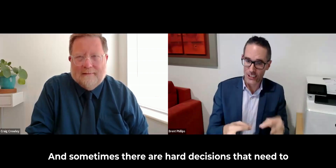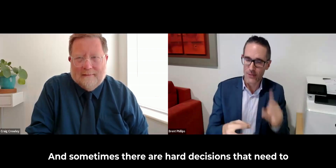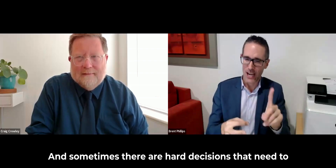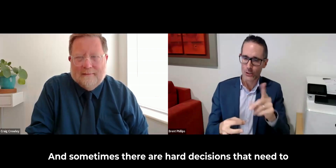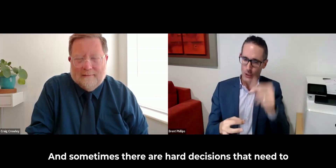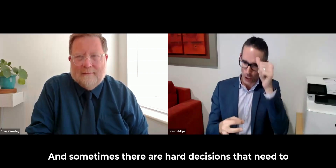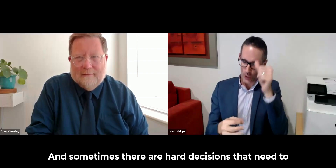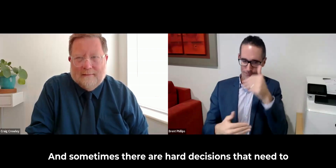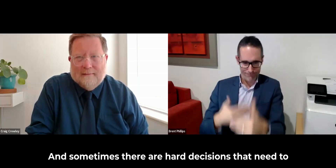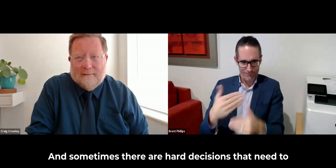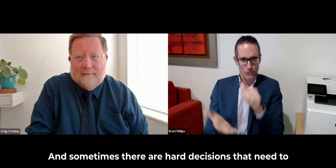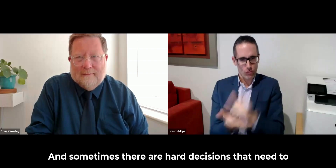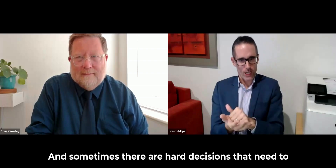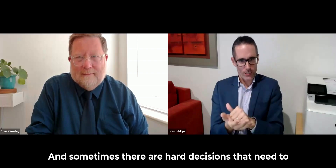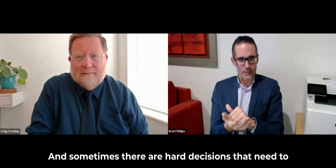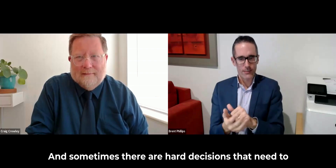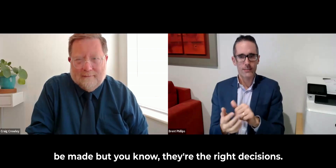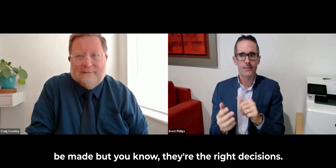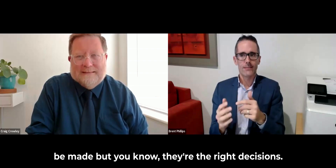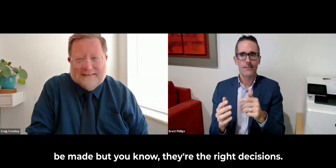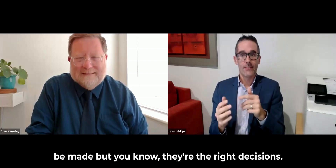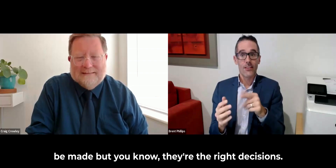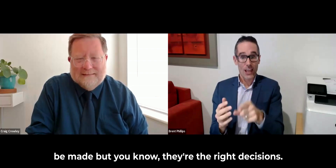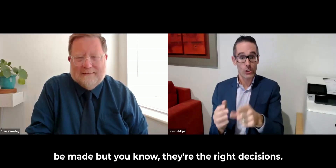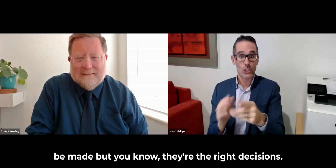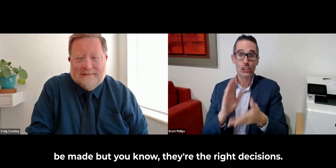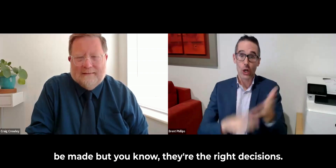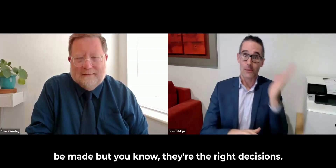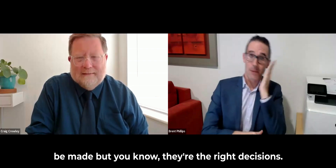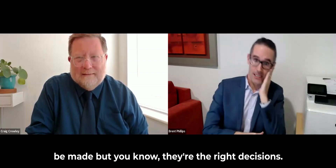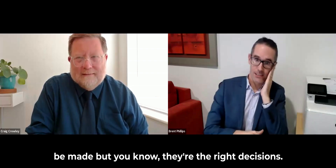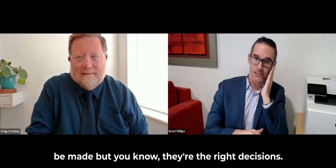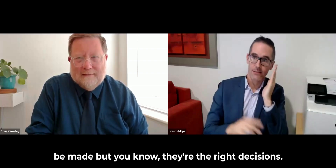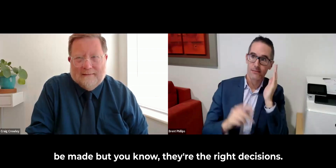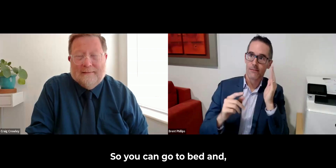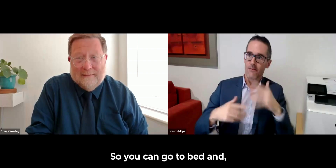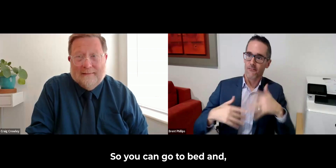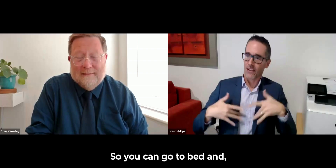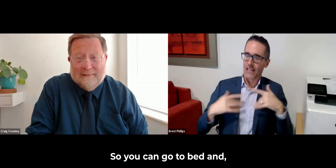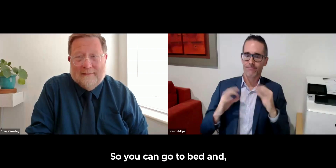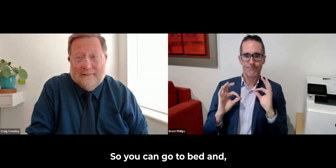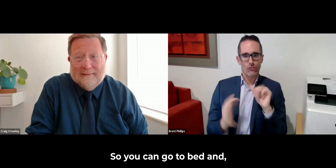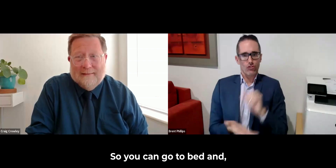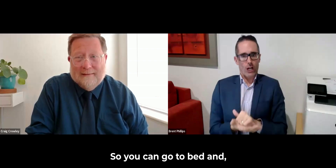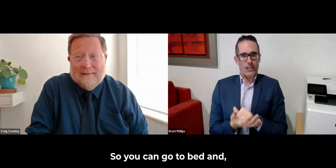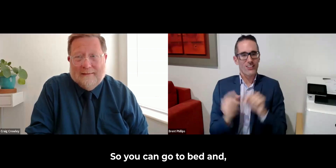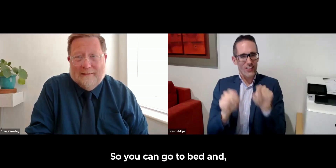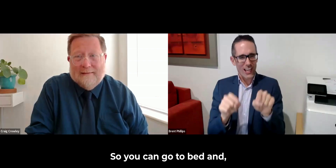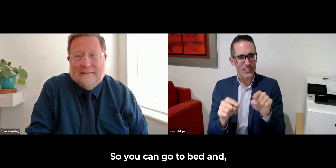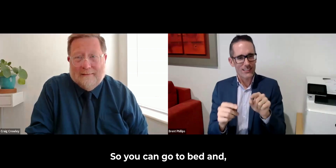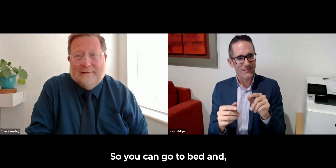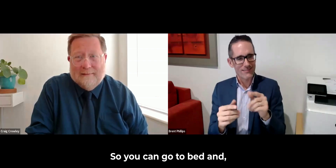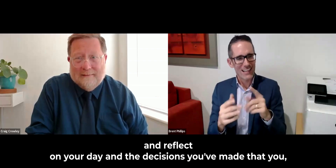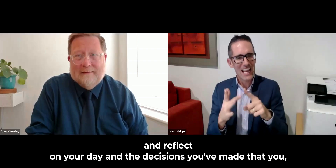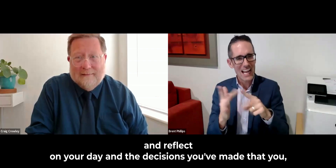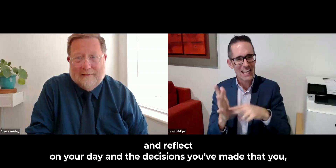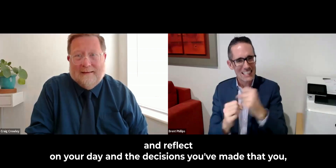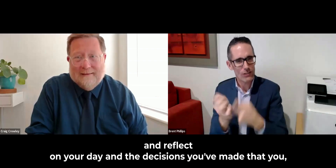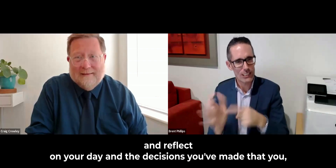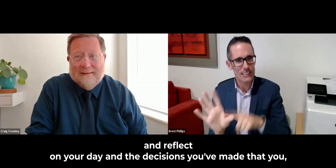And sometimes there are hard decisions that need to be made, but you know they're the right decisions. So you can go to bed and reflect on